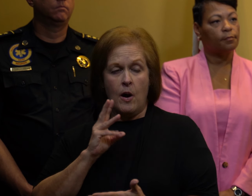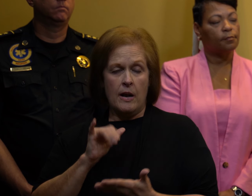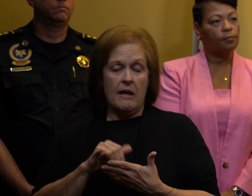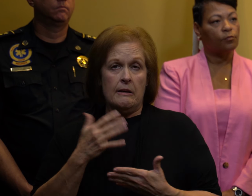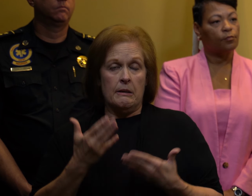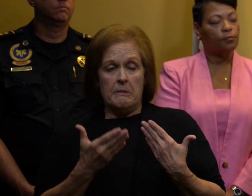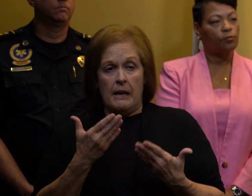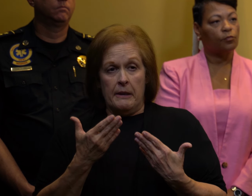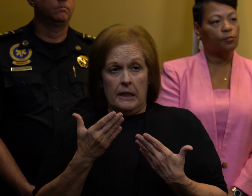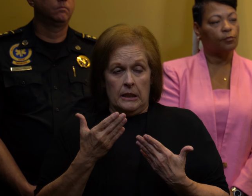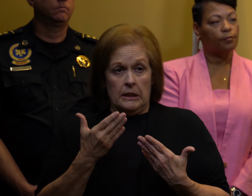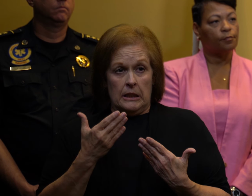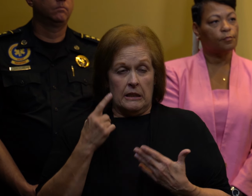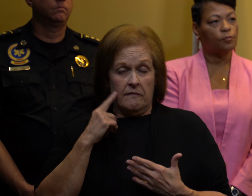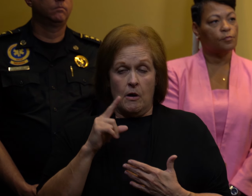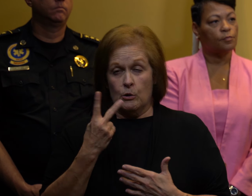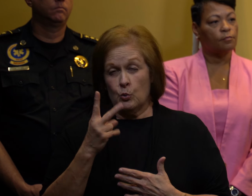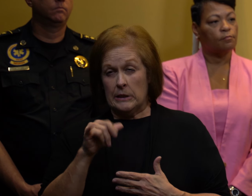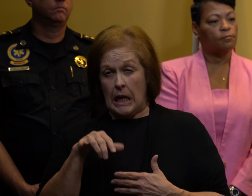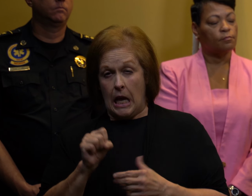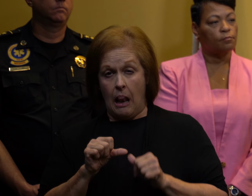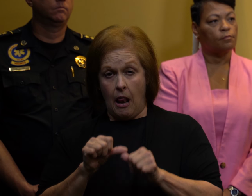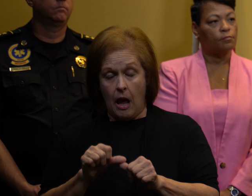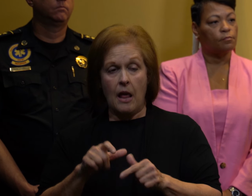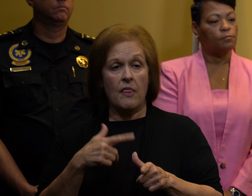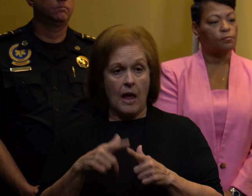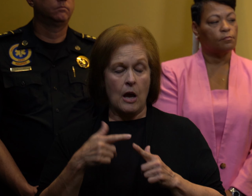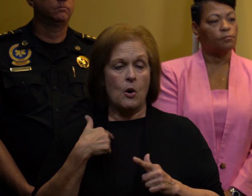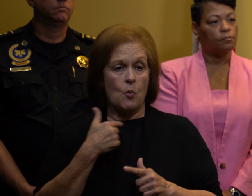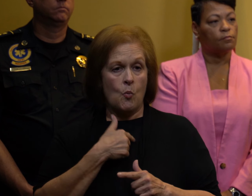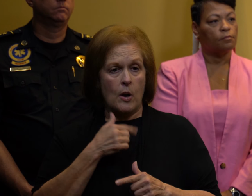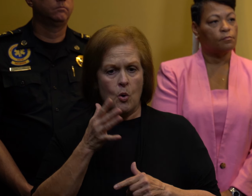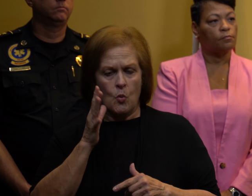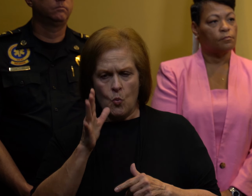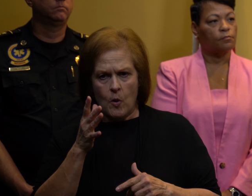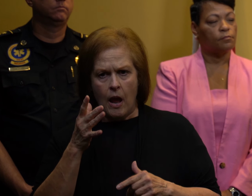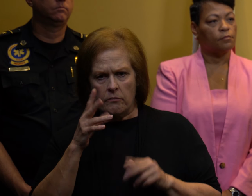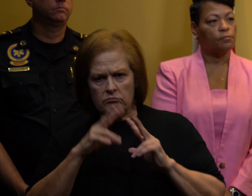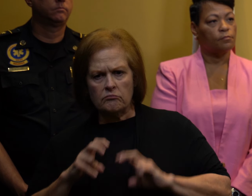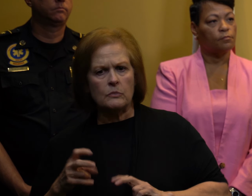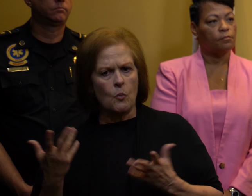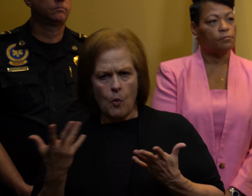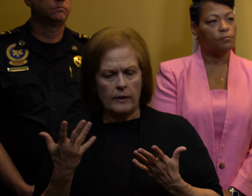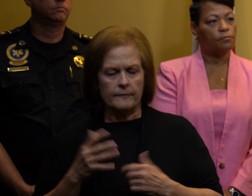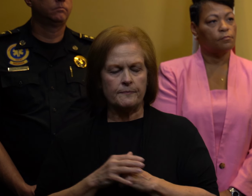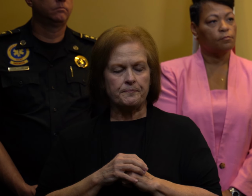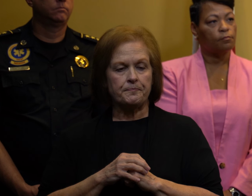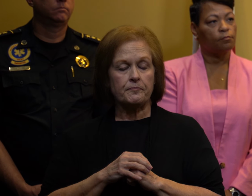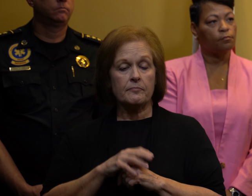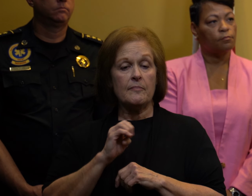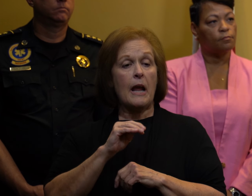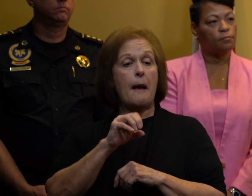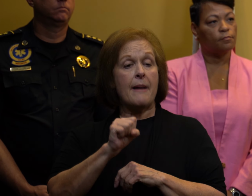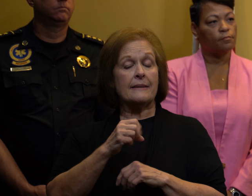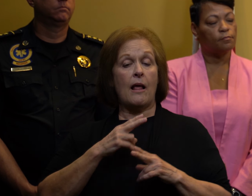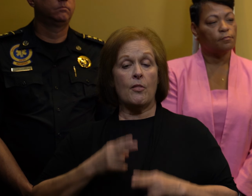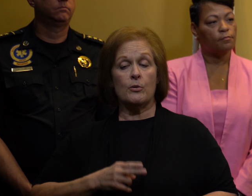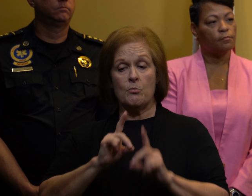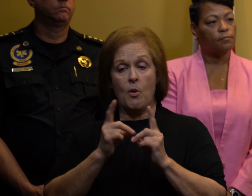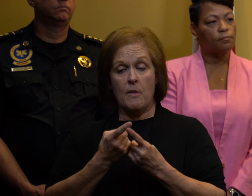probably maybe 2 days, and then we'll continue to assess every day. From EMS and the health